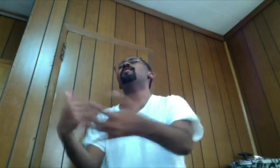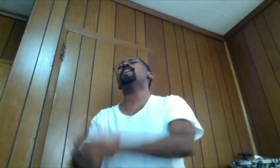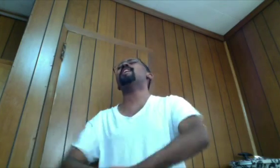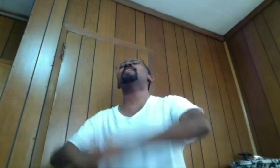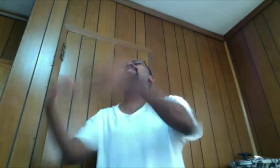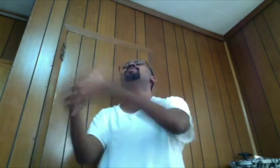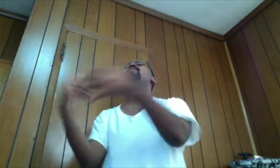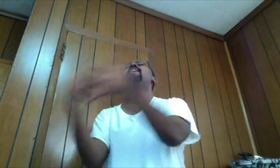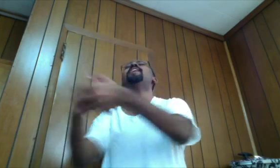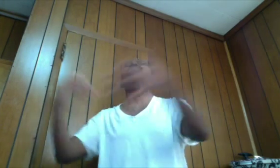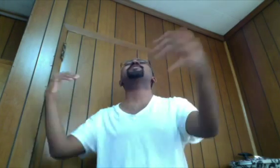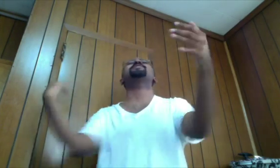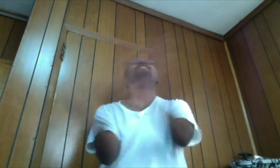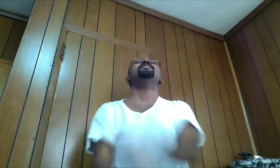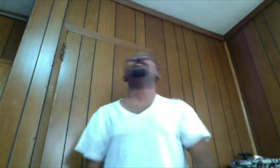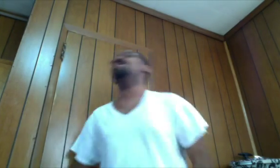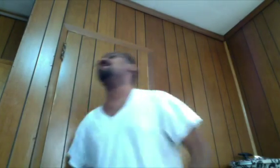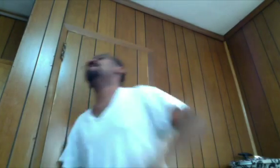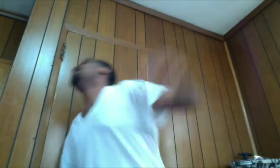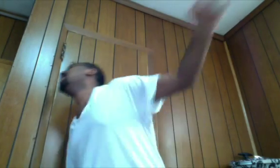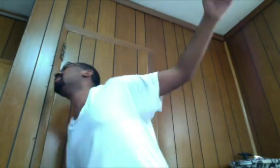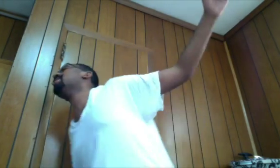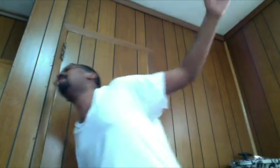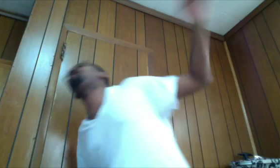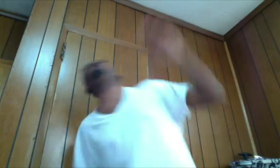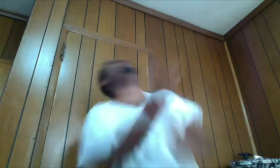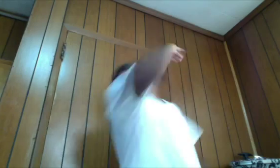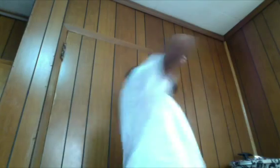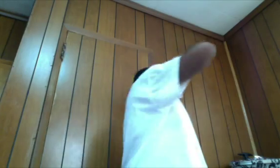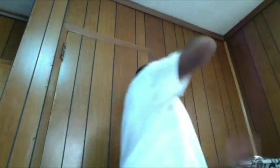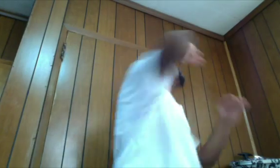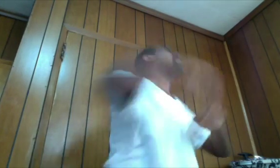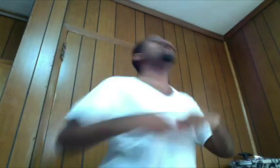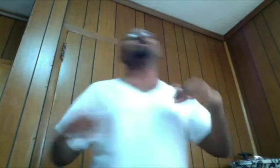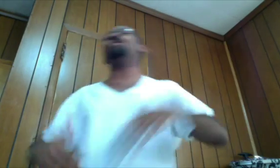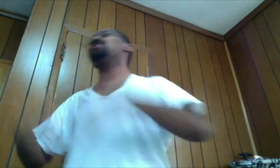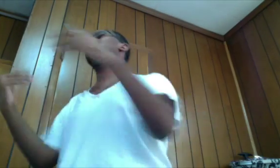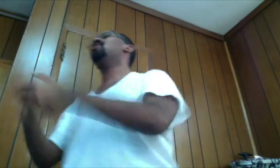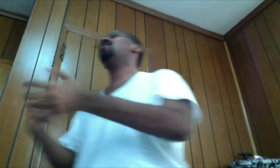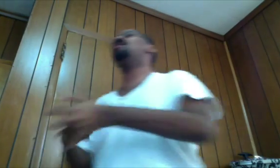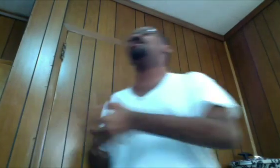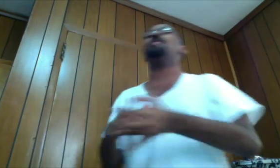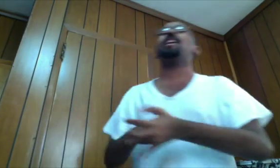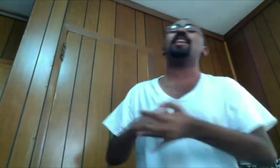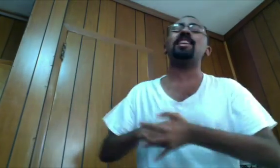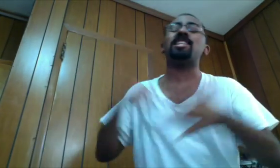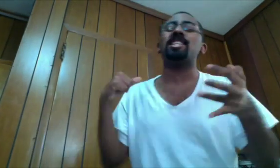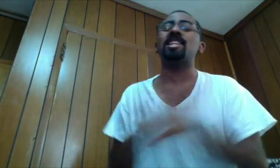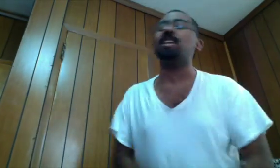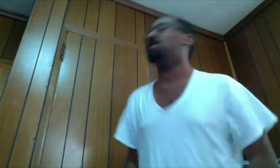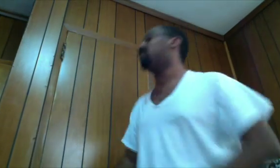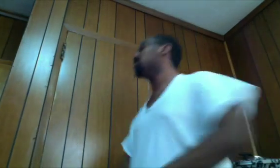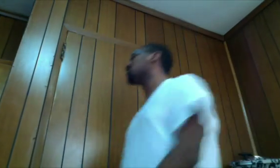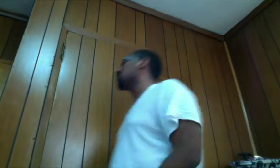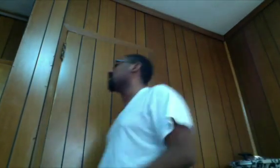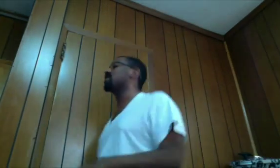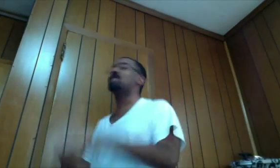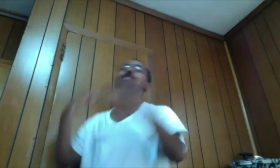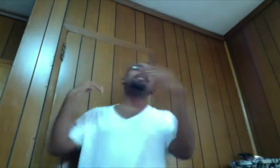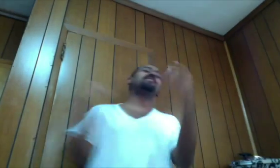Online don't have shit on it. Niggas, get the fuck out of here. Yo, Sword Art Online ain't shit compared to RWBY, son.